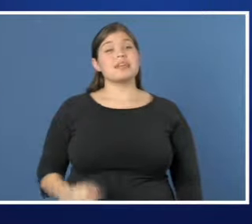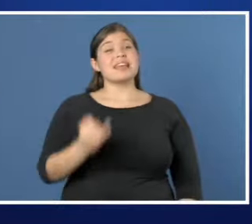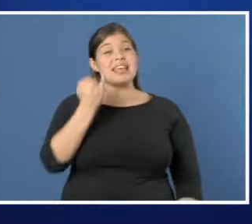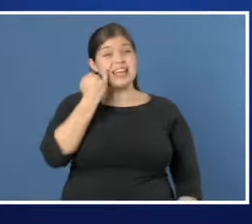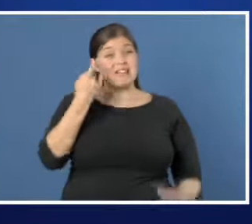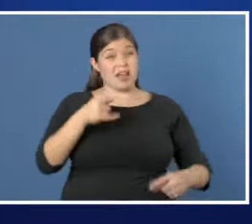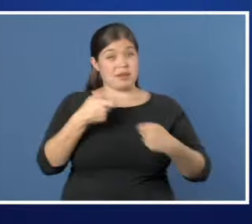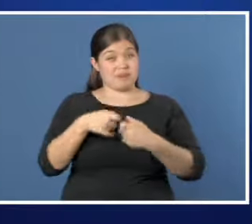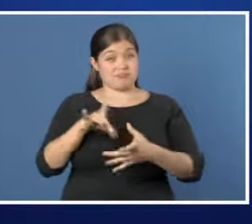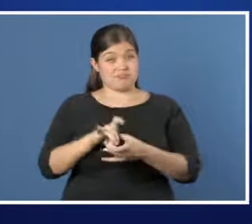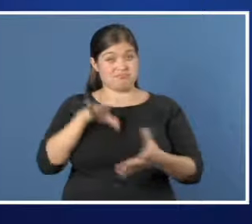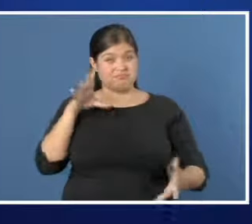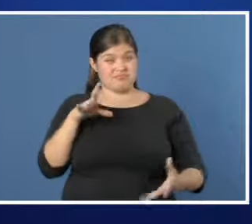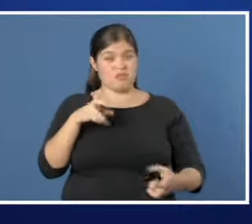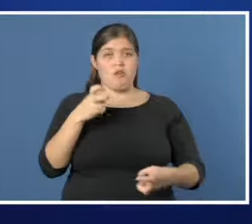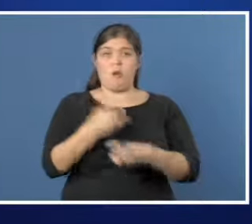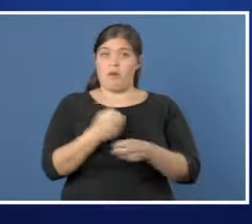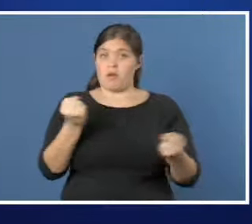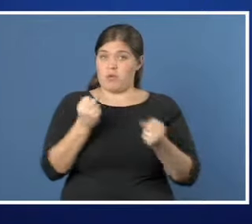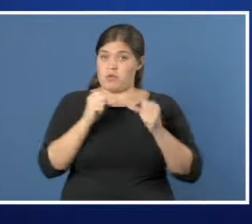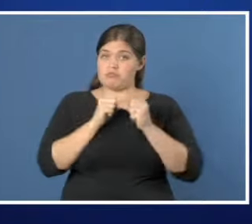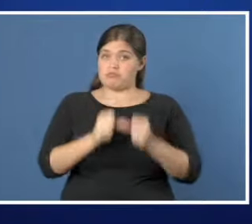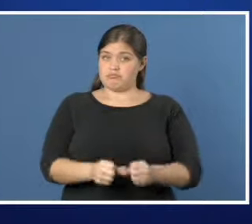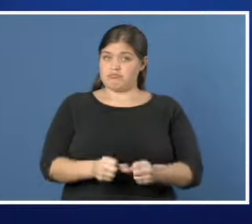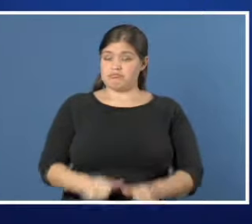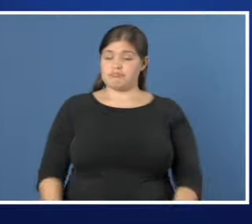This may be difficult when the power is out.